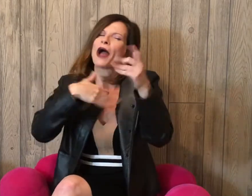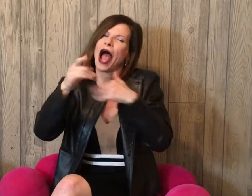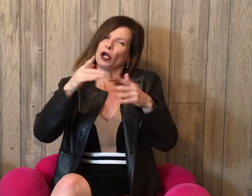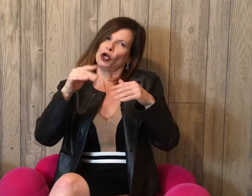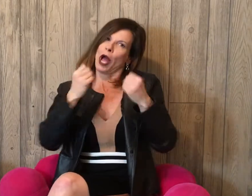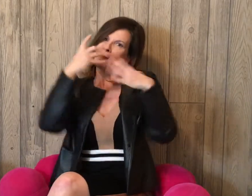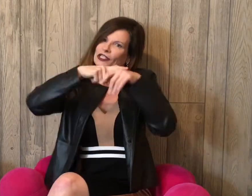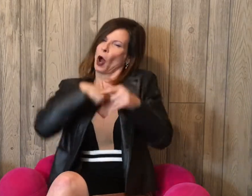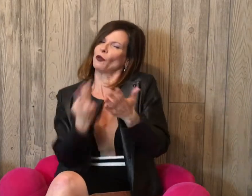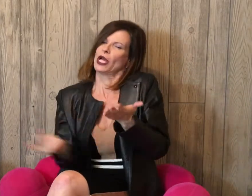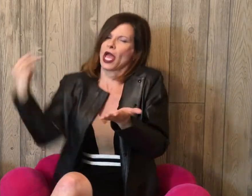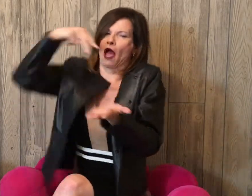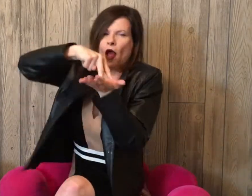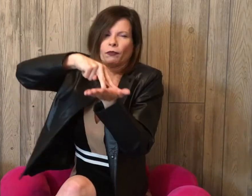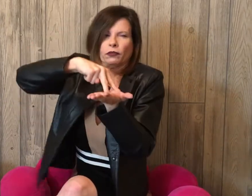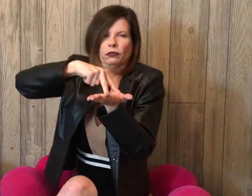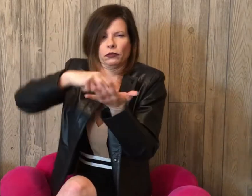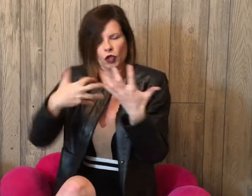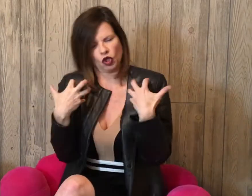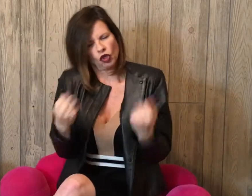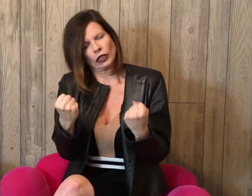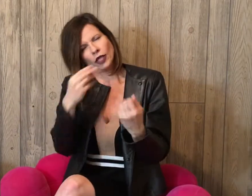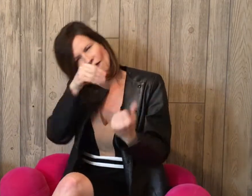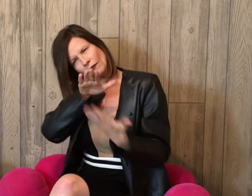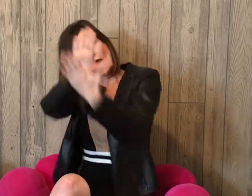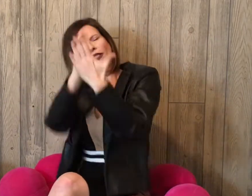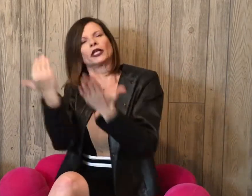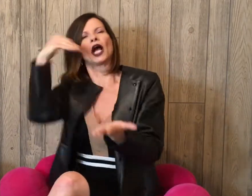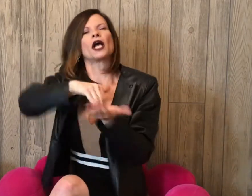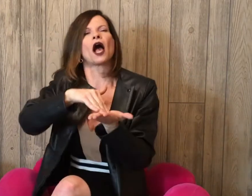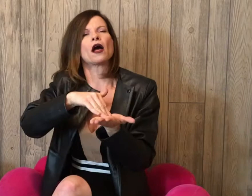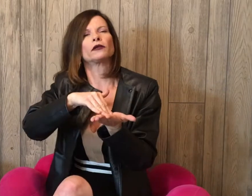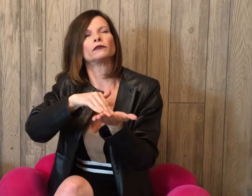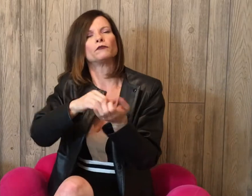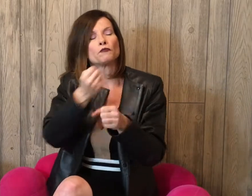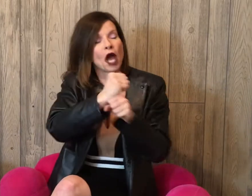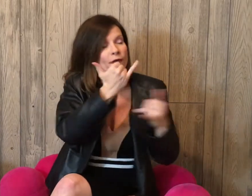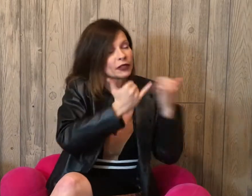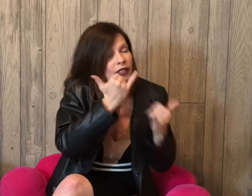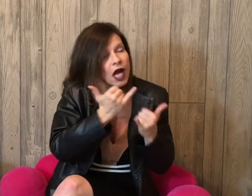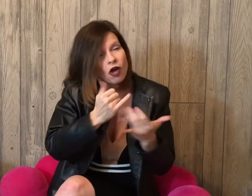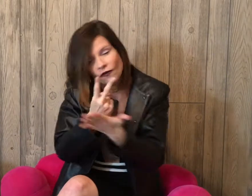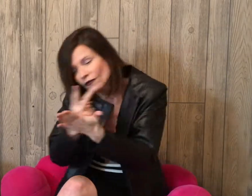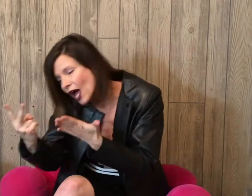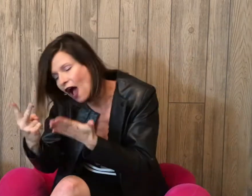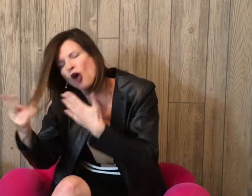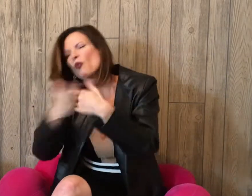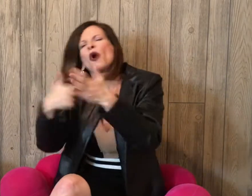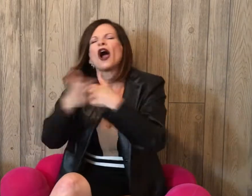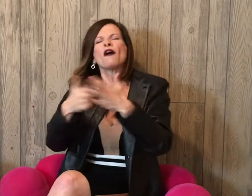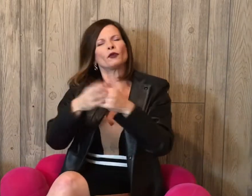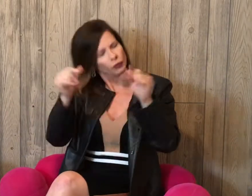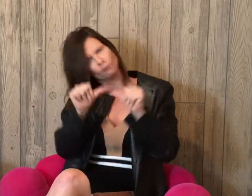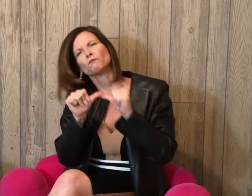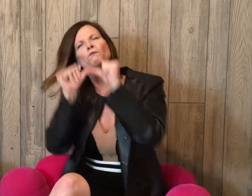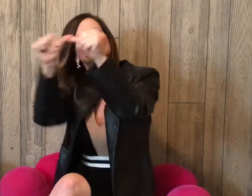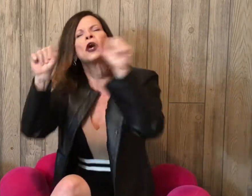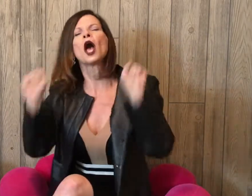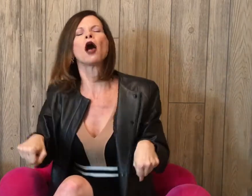What matters is how many times we get back up. Finding the strength to face it all over again, making